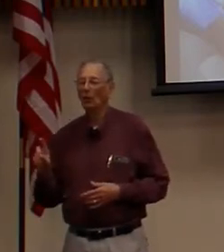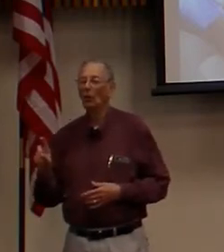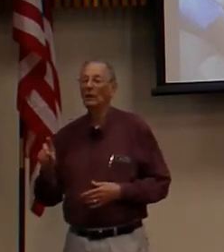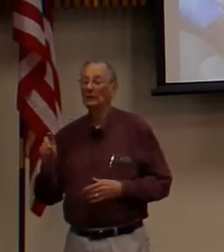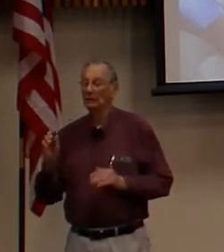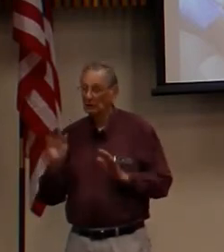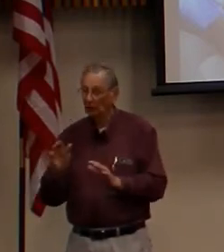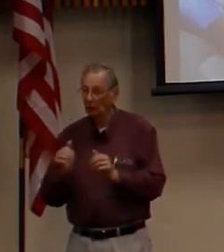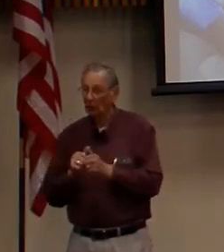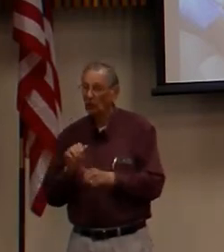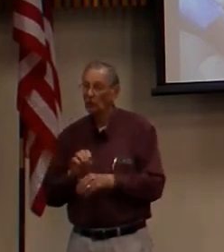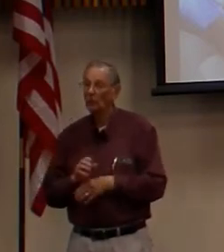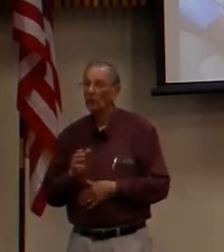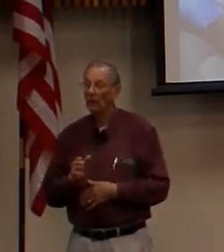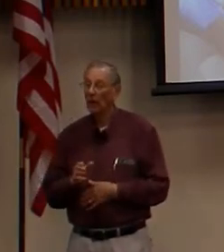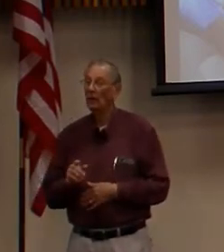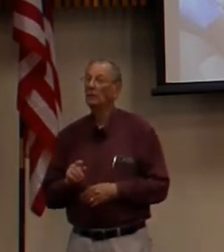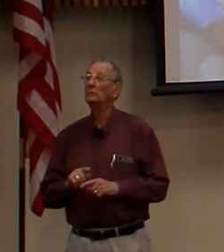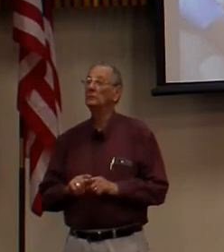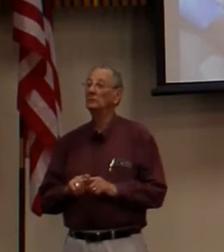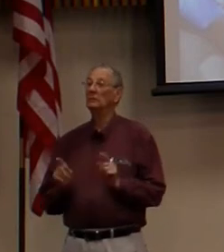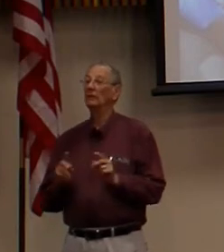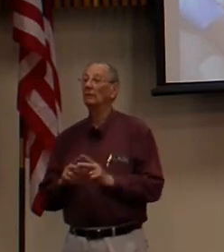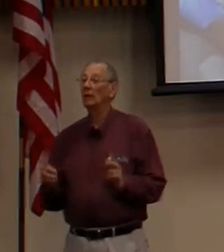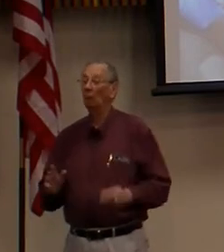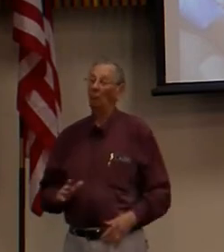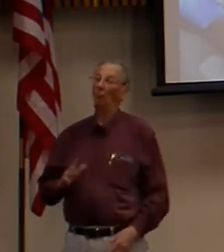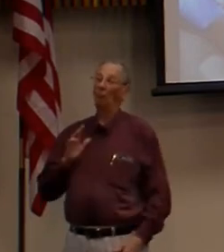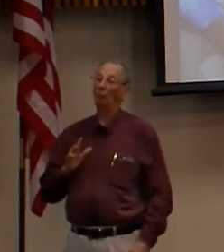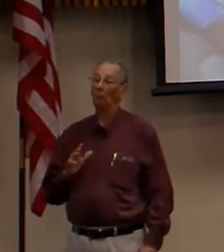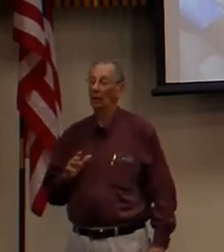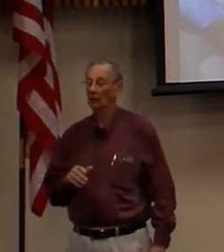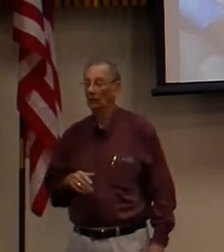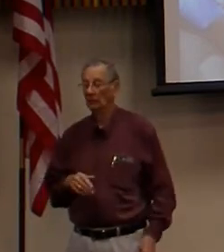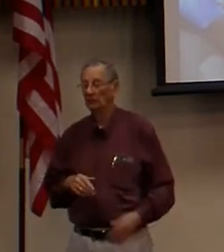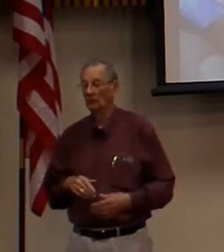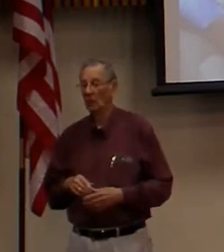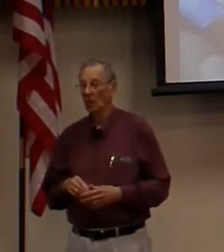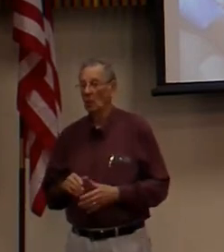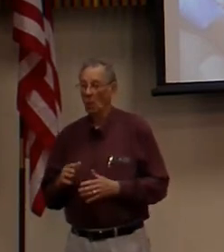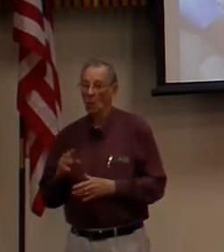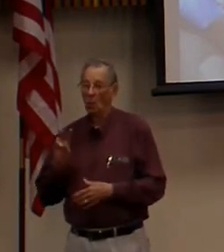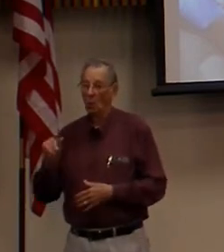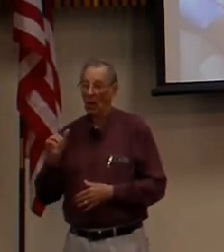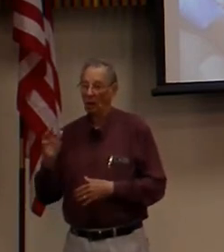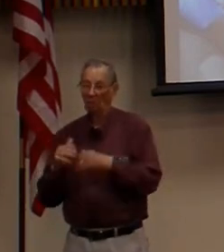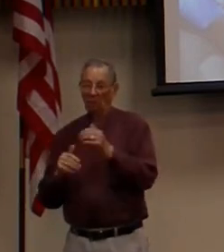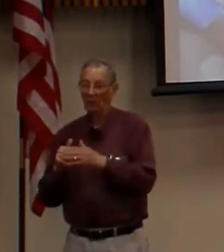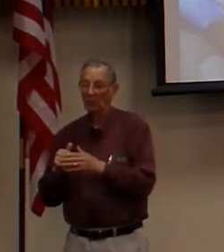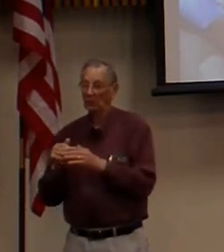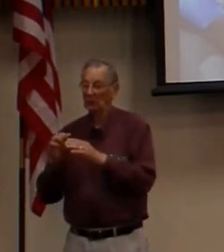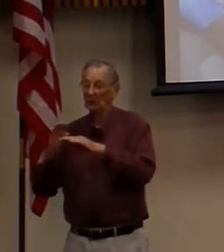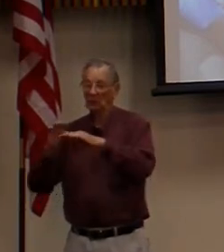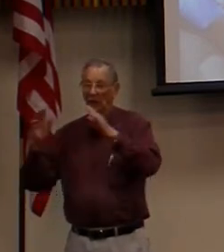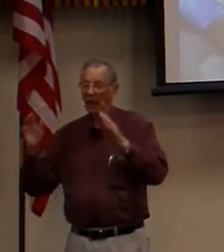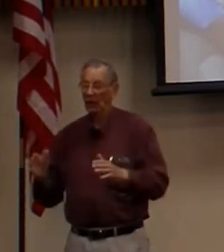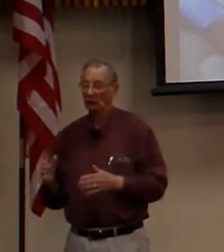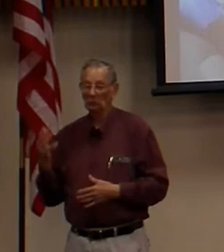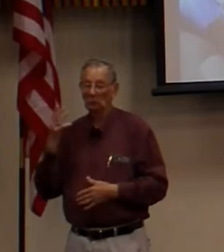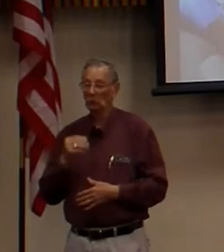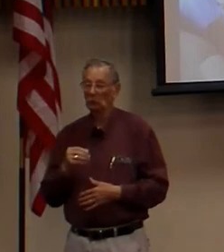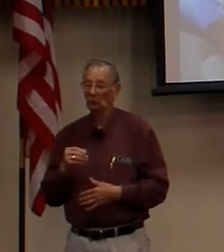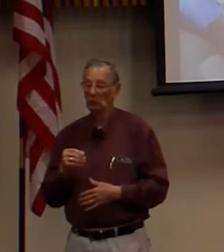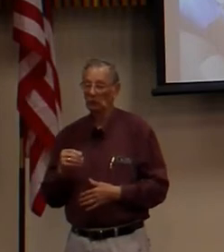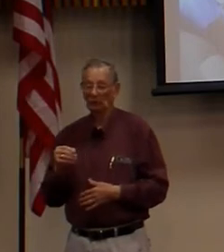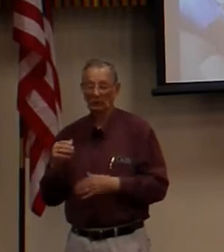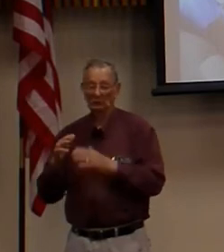the church there. And so look at the difference. Very modern, very well-built, beautiful congregation as far